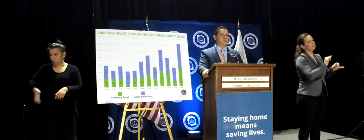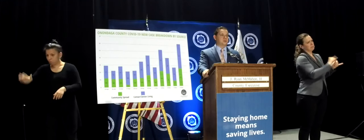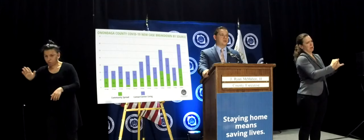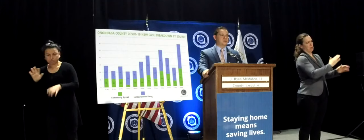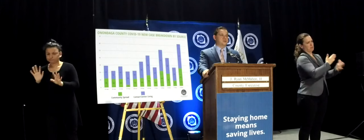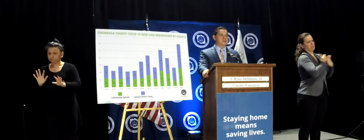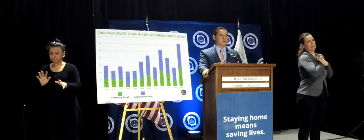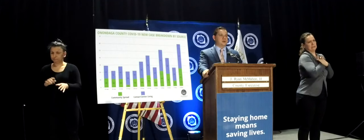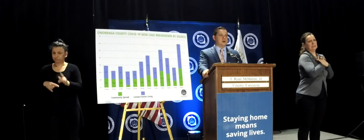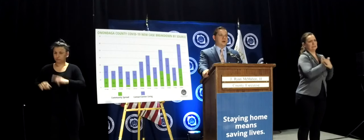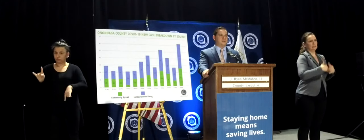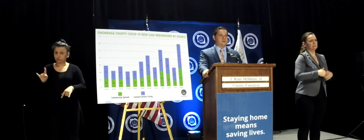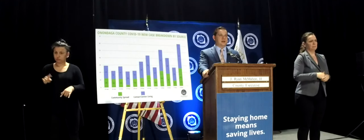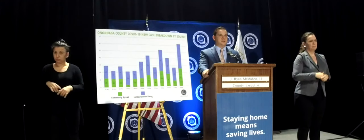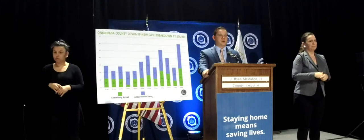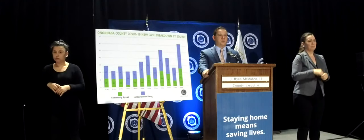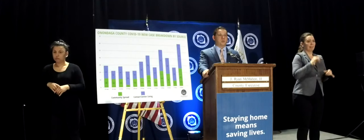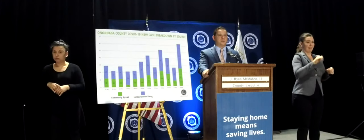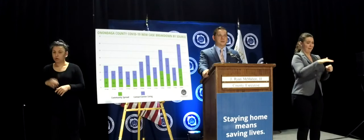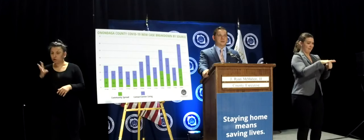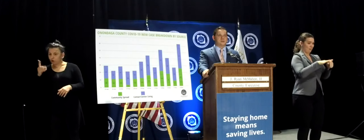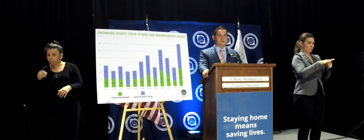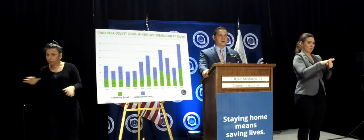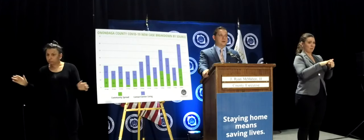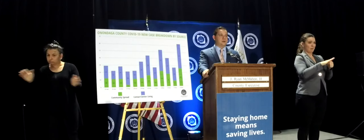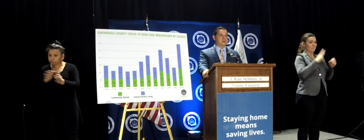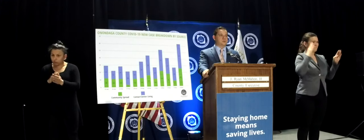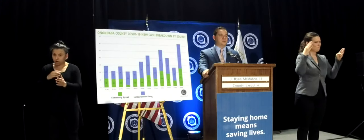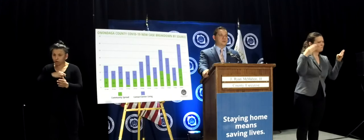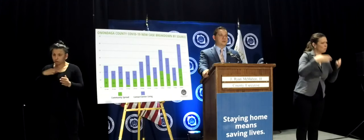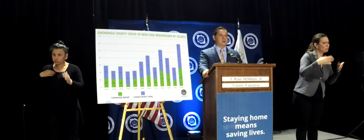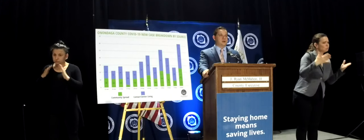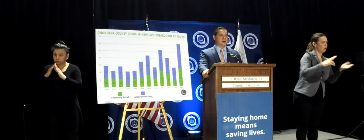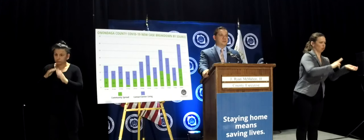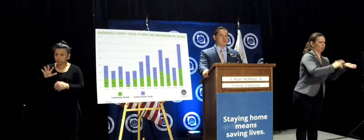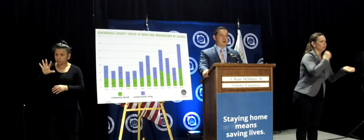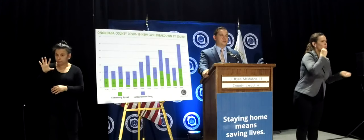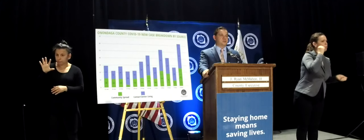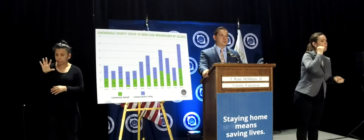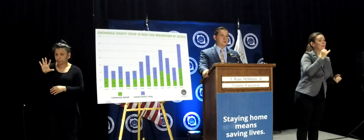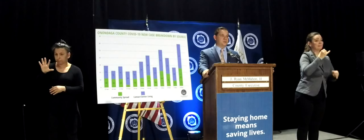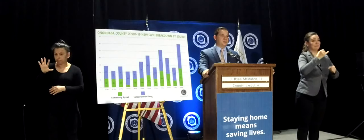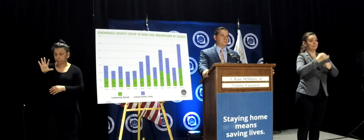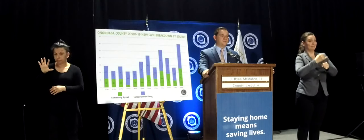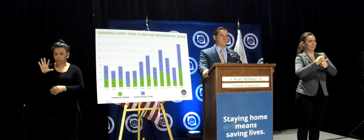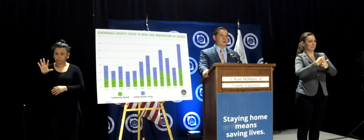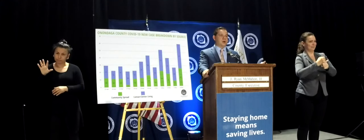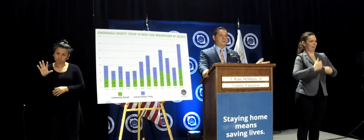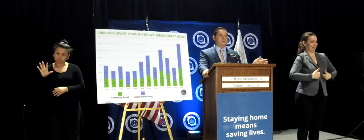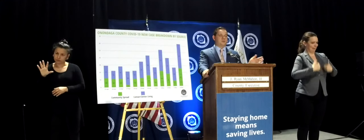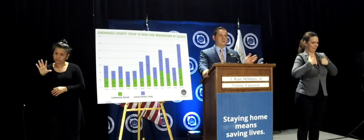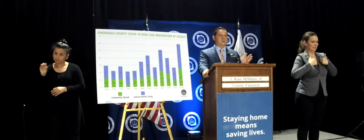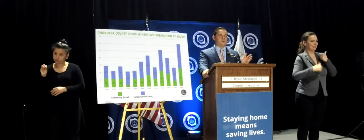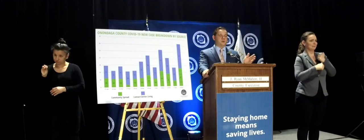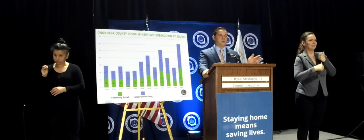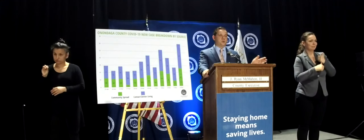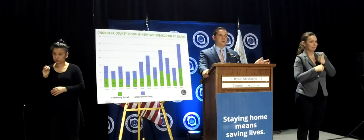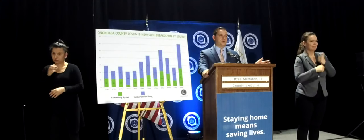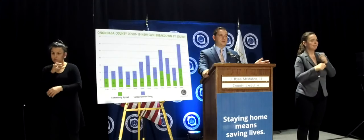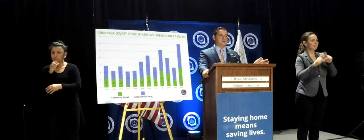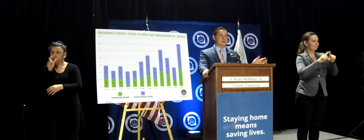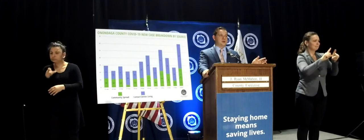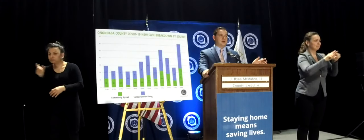with hospitalizations for the next couple weeks at least, as we see discharges, but we see people from these